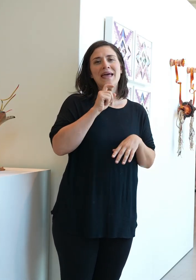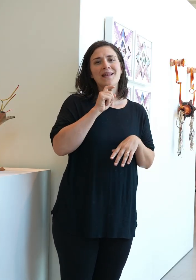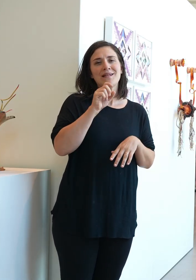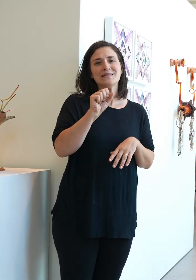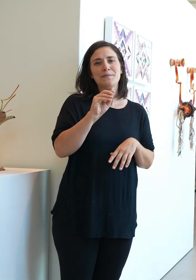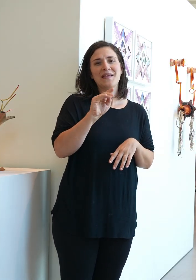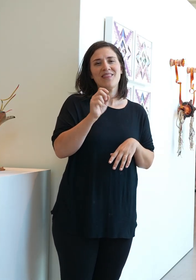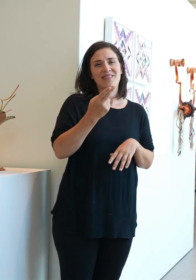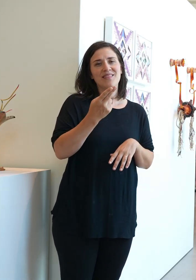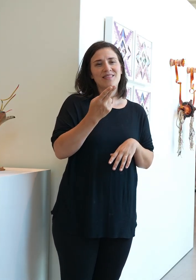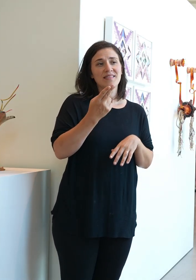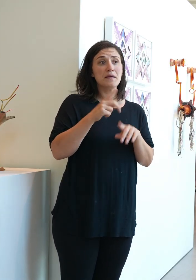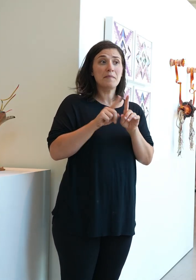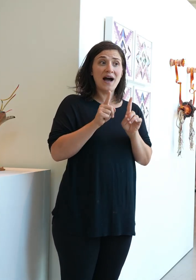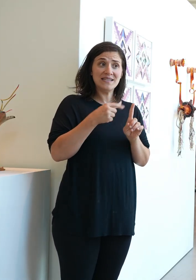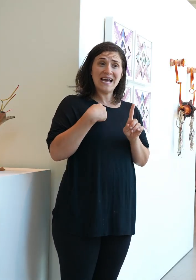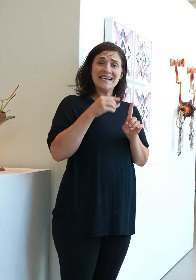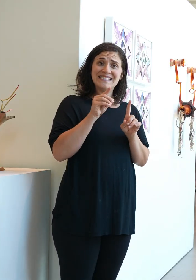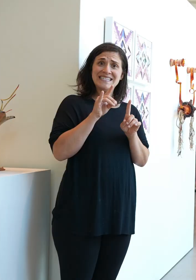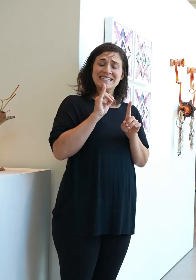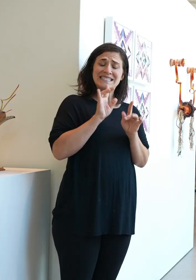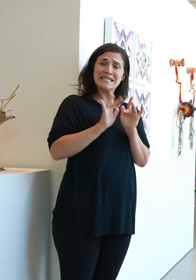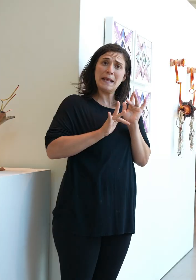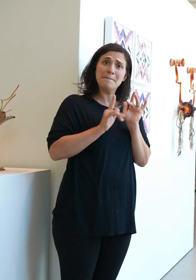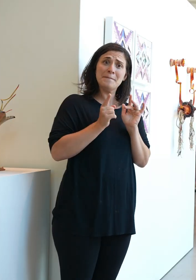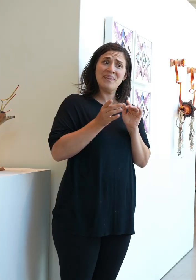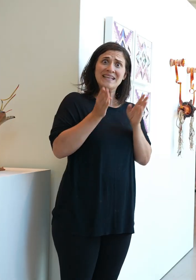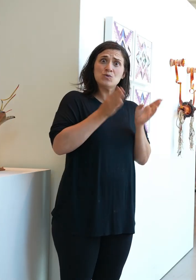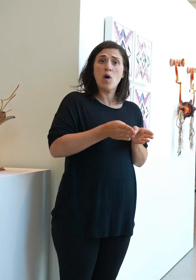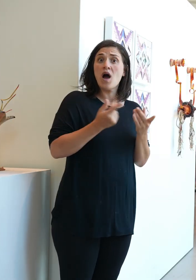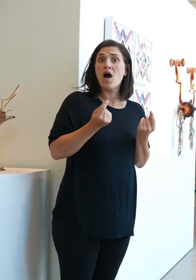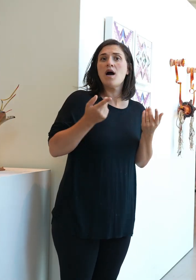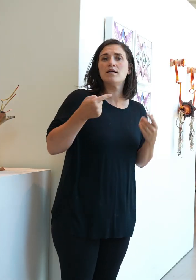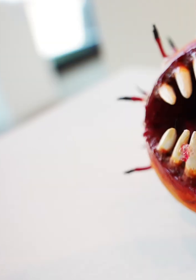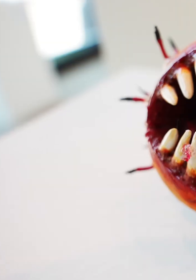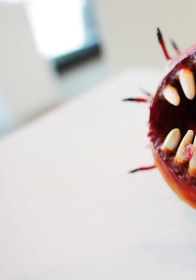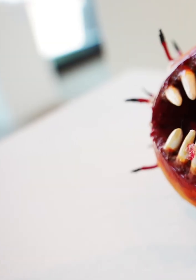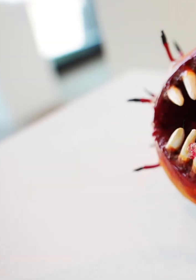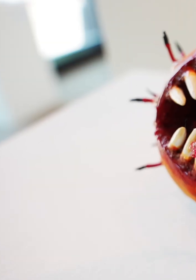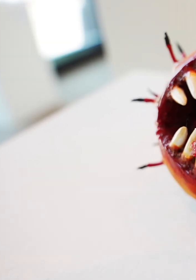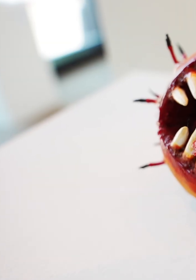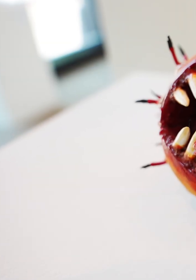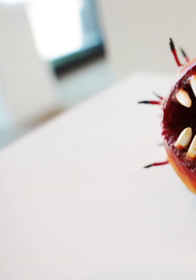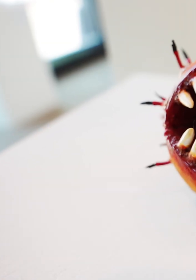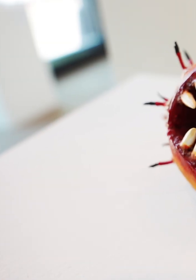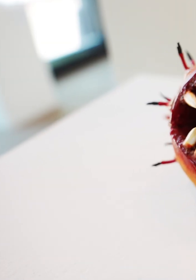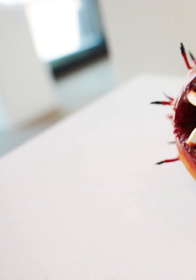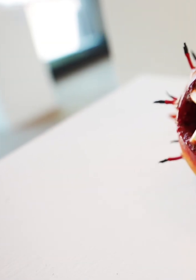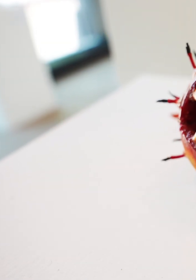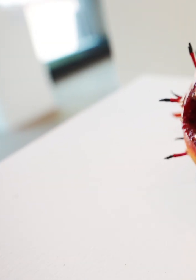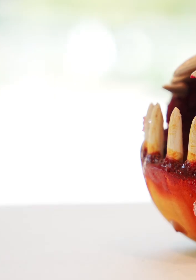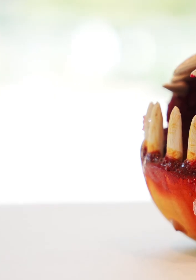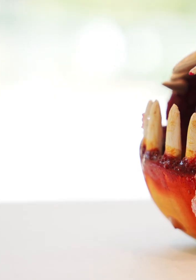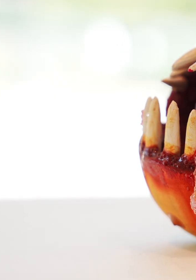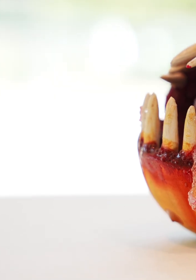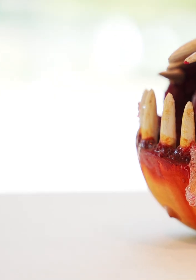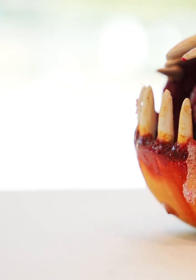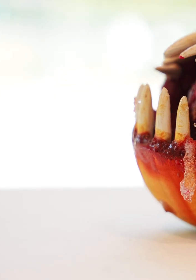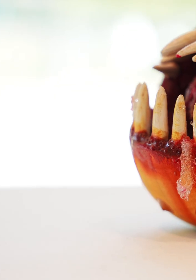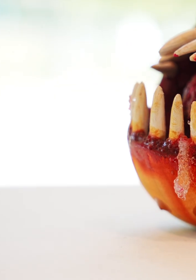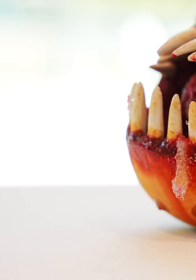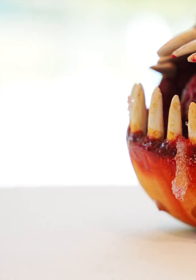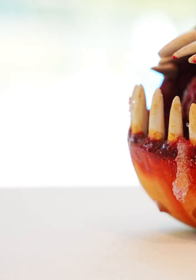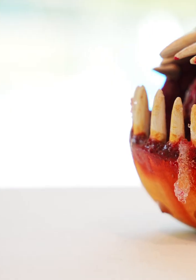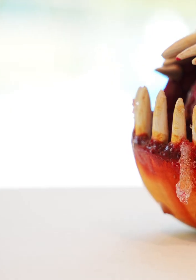But I've skipped him. So Mighty Bitey, probably more time getting the